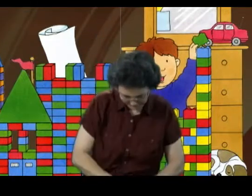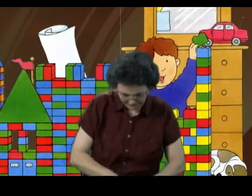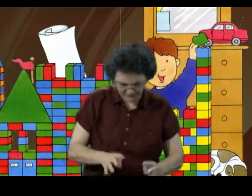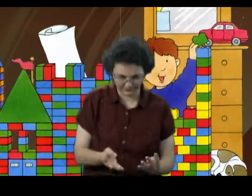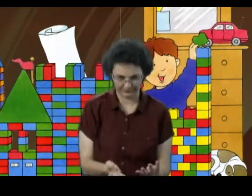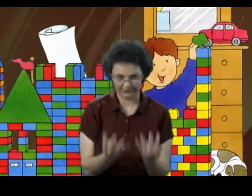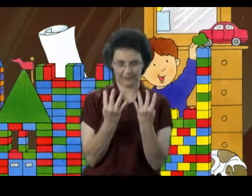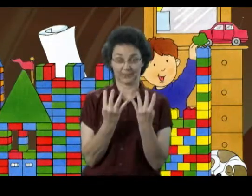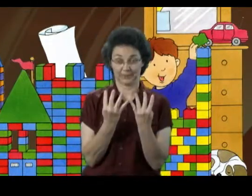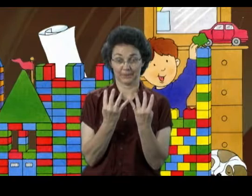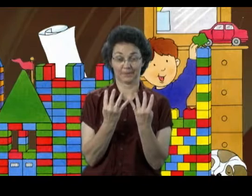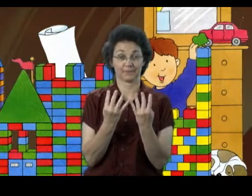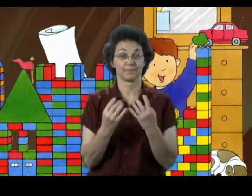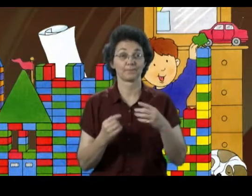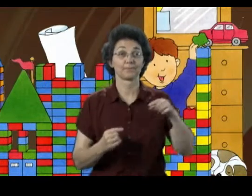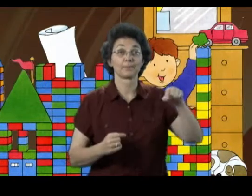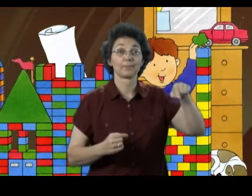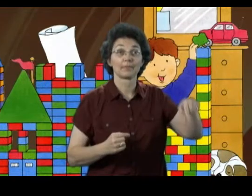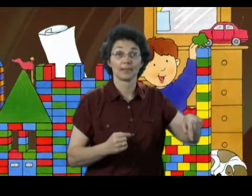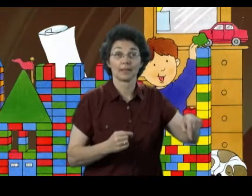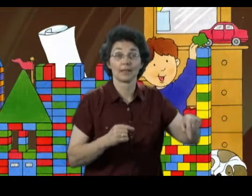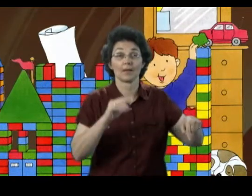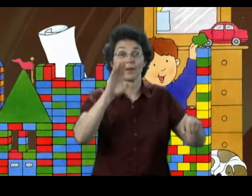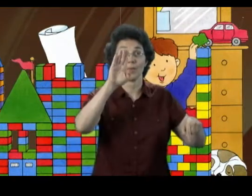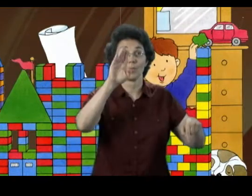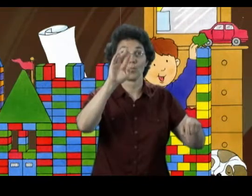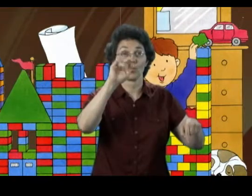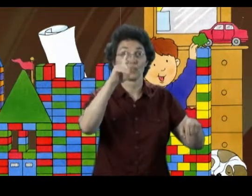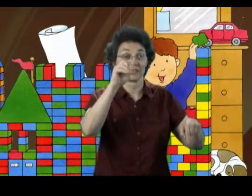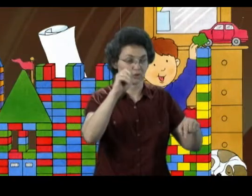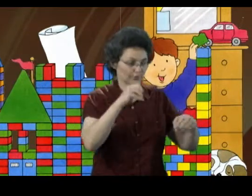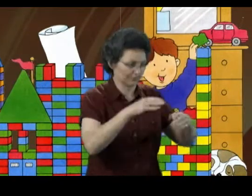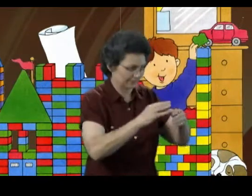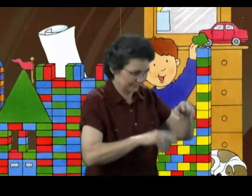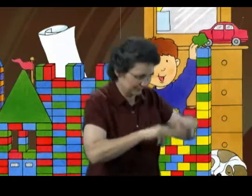Then he built a big castle with 2 towers and a bridge.